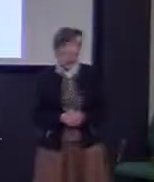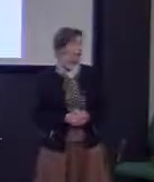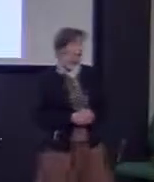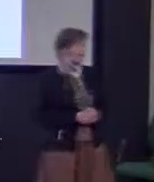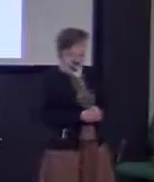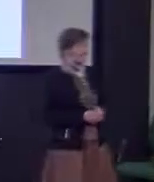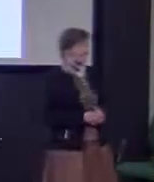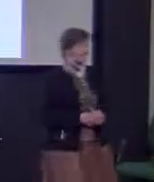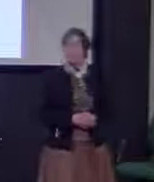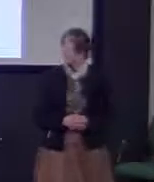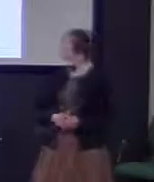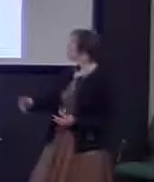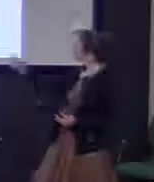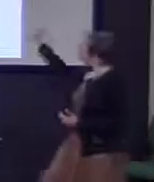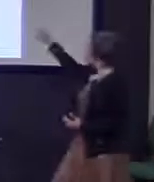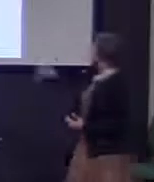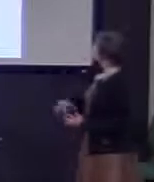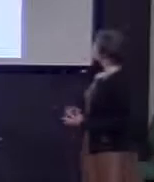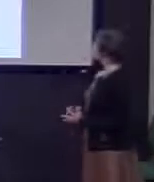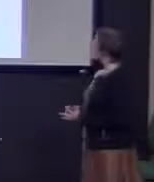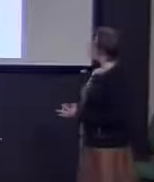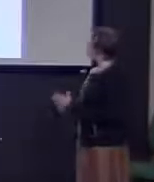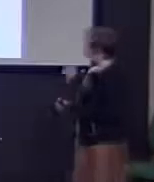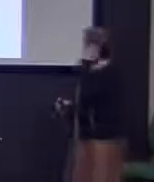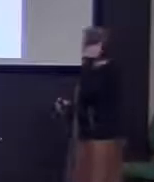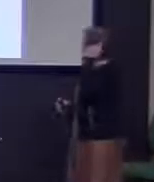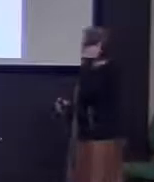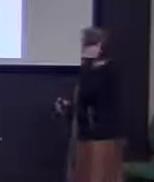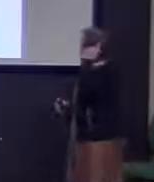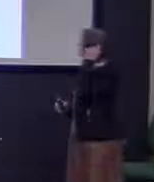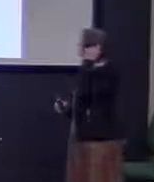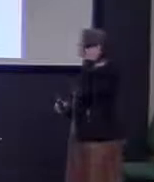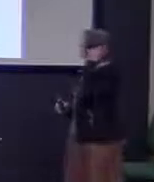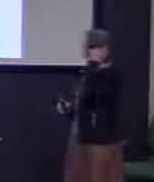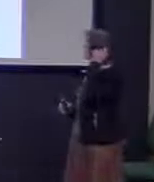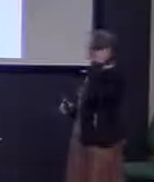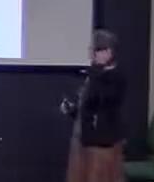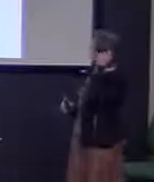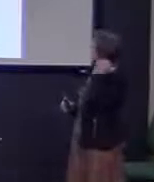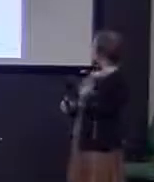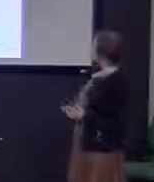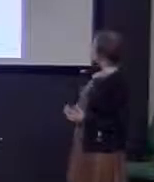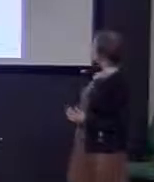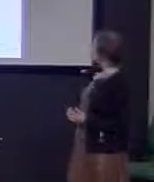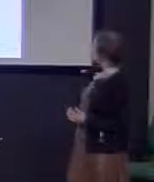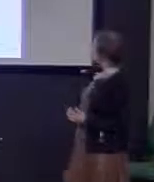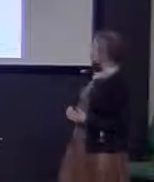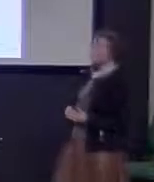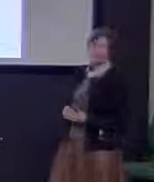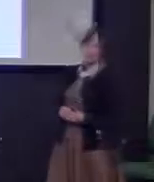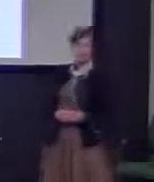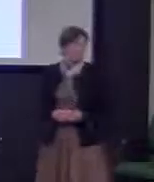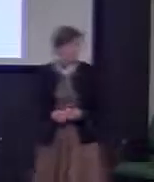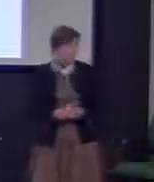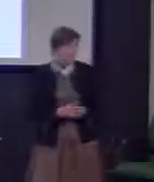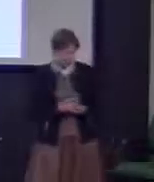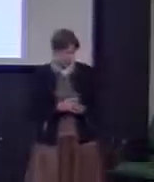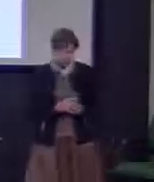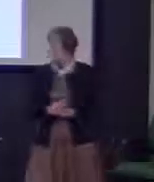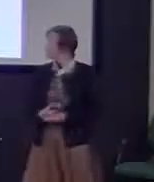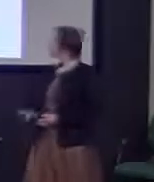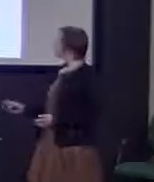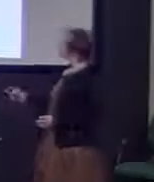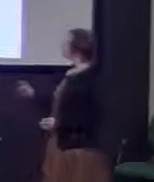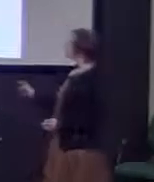new an idea. Because it turns out that George Miller in 1969 said in his presidential